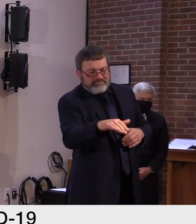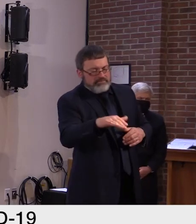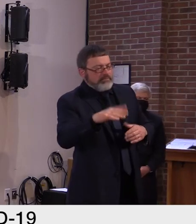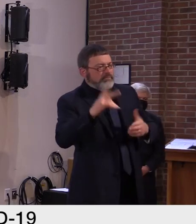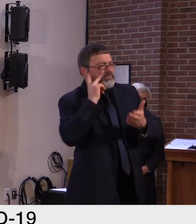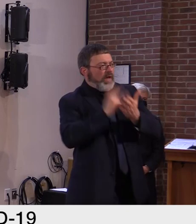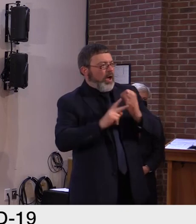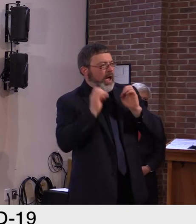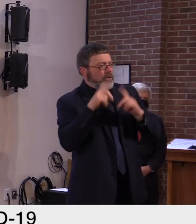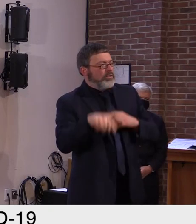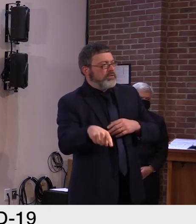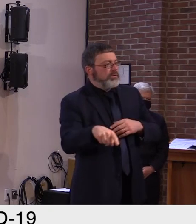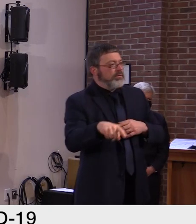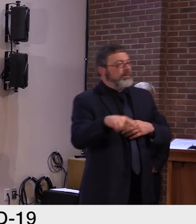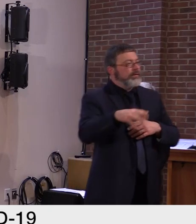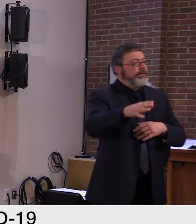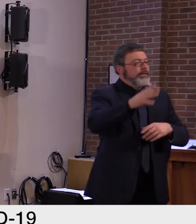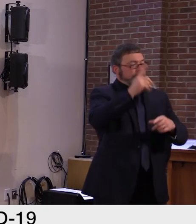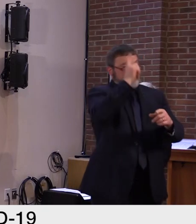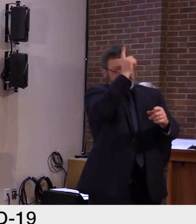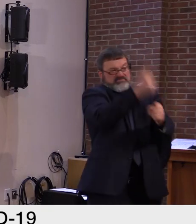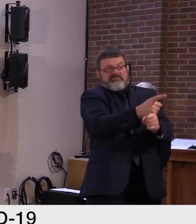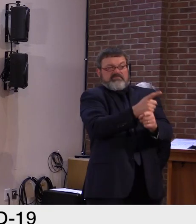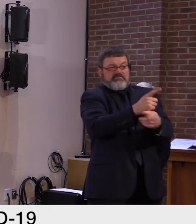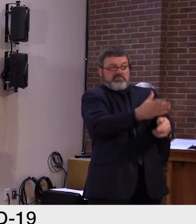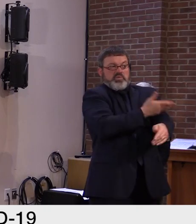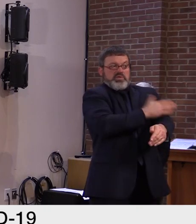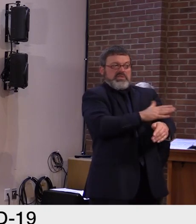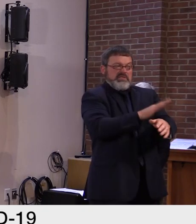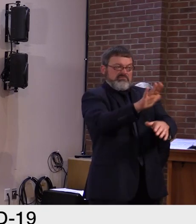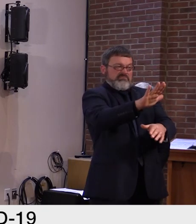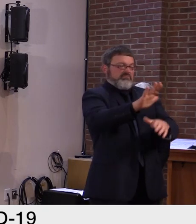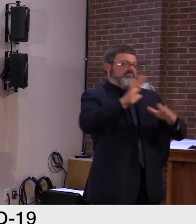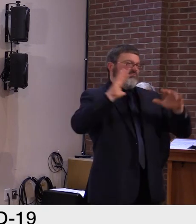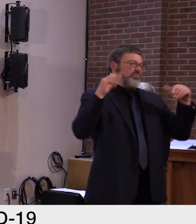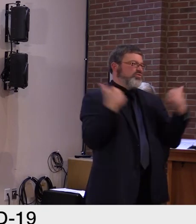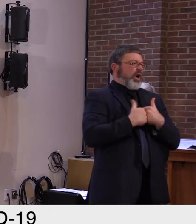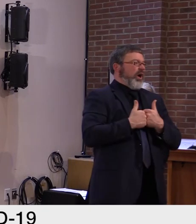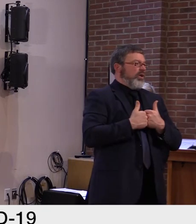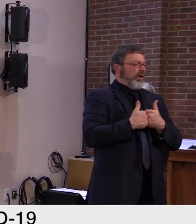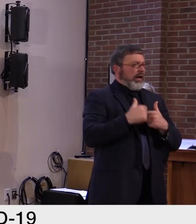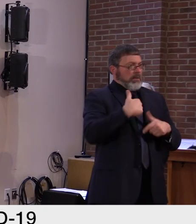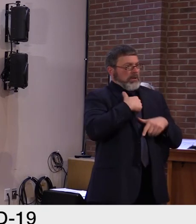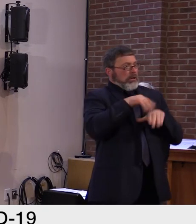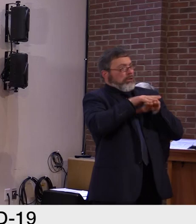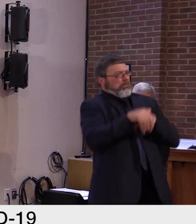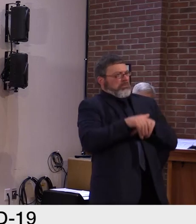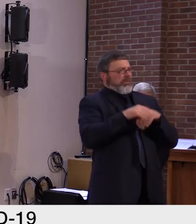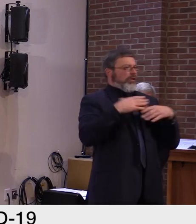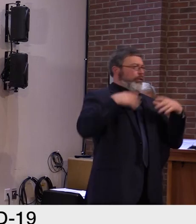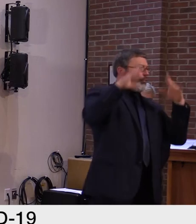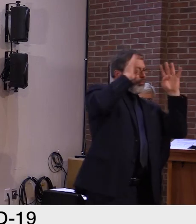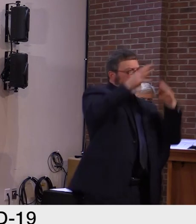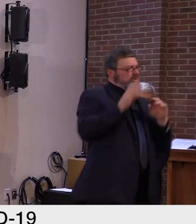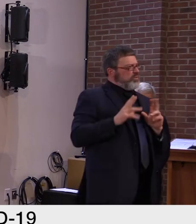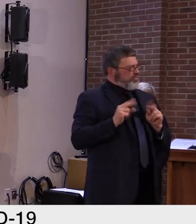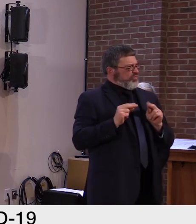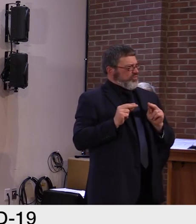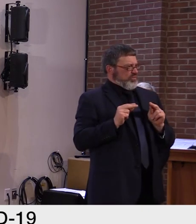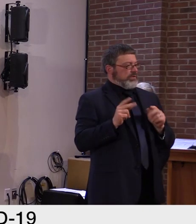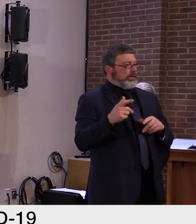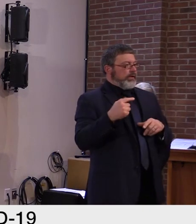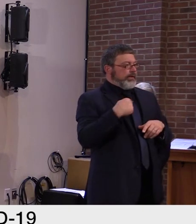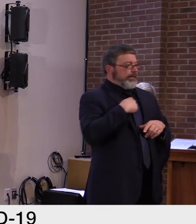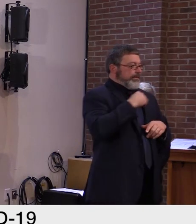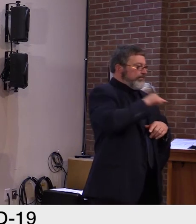us. To your point about hypocrisy, we do look at each activity separately. So It's not like if we found a path forward with one activity,